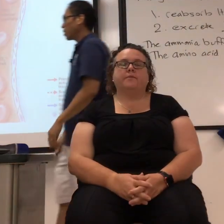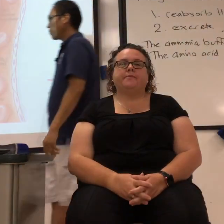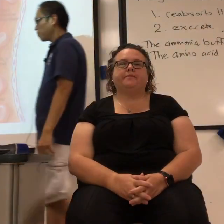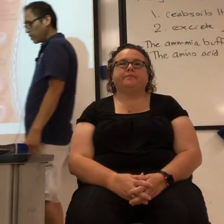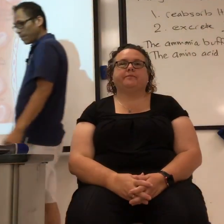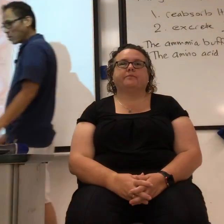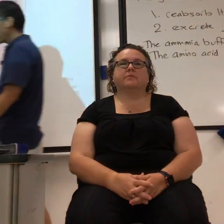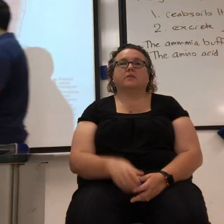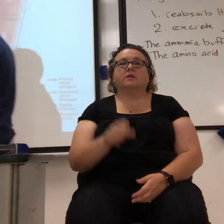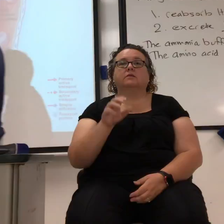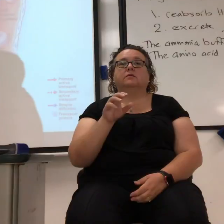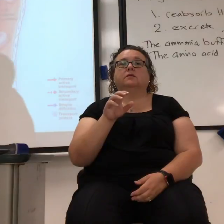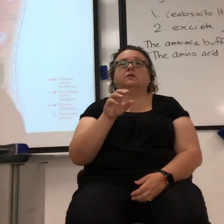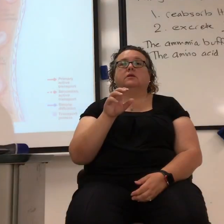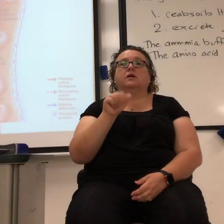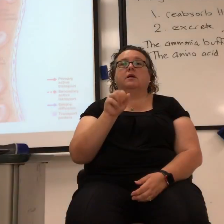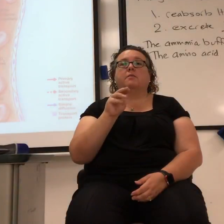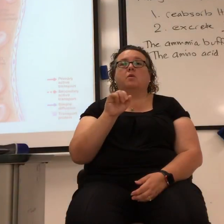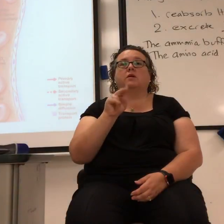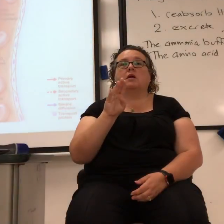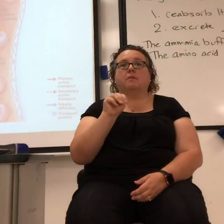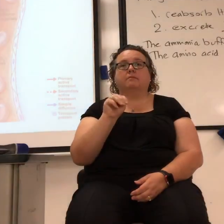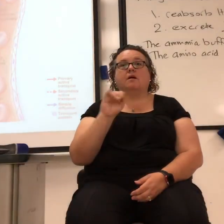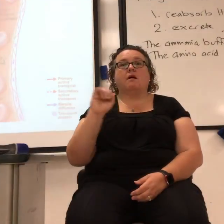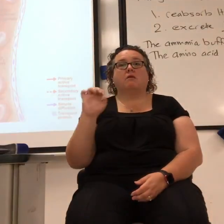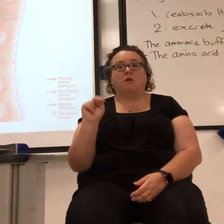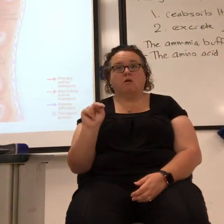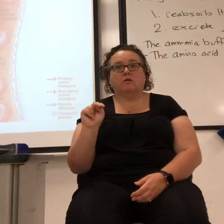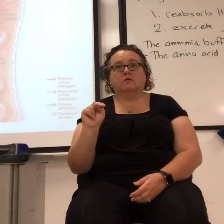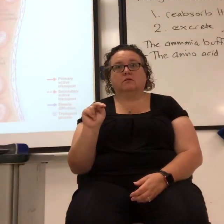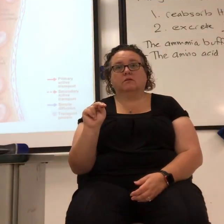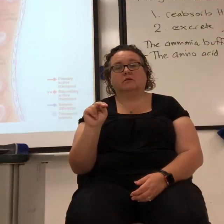The ammonium ion